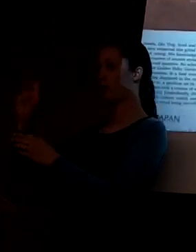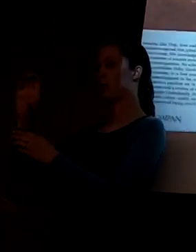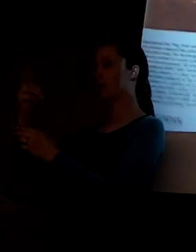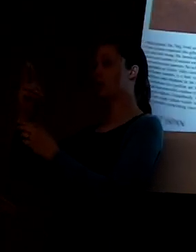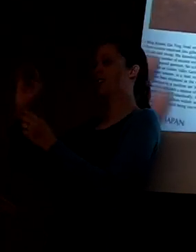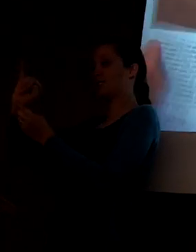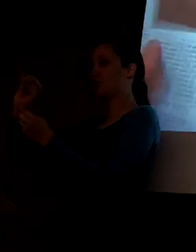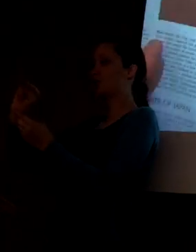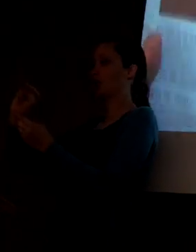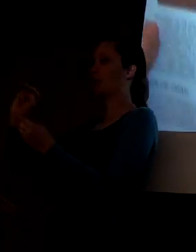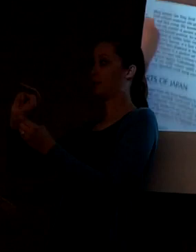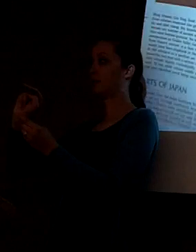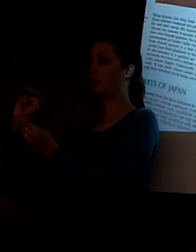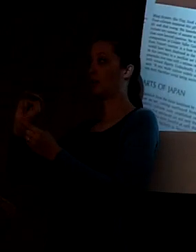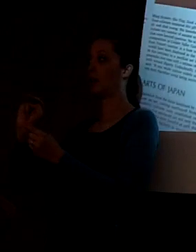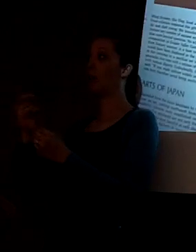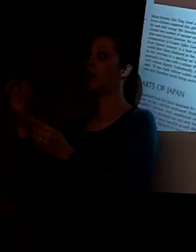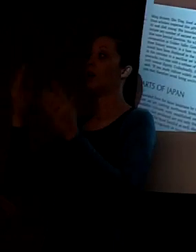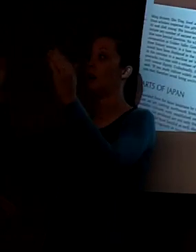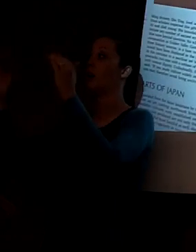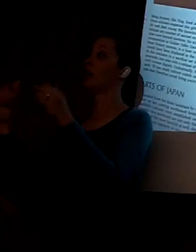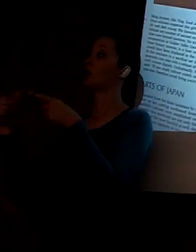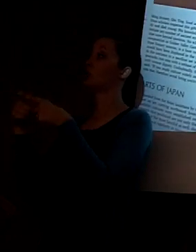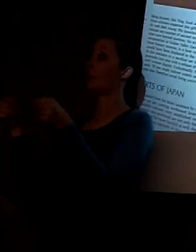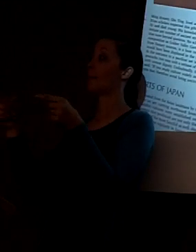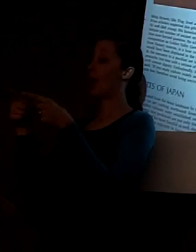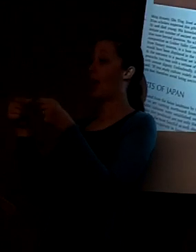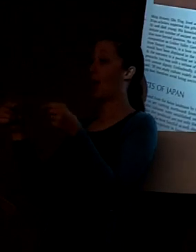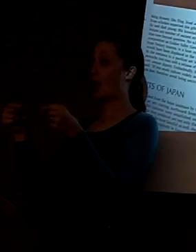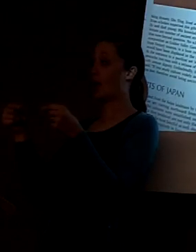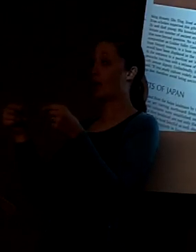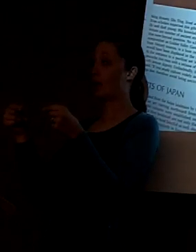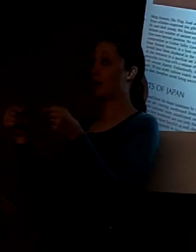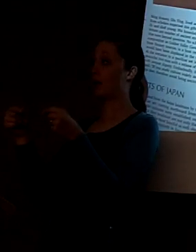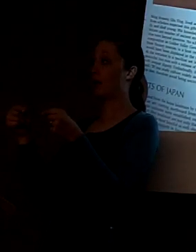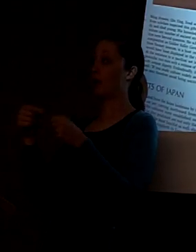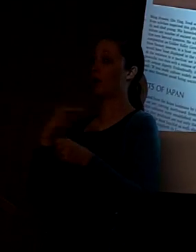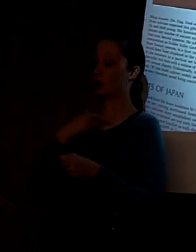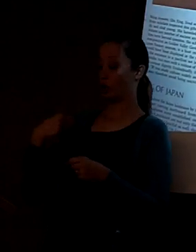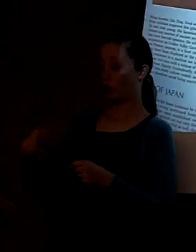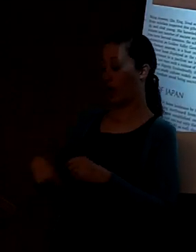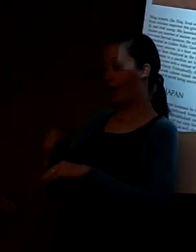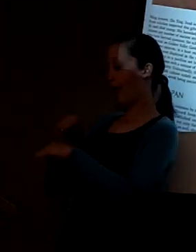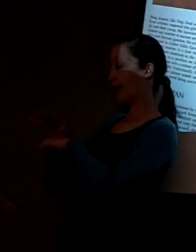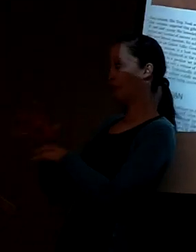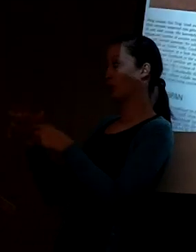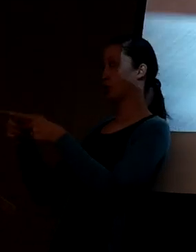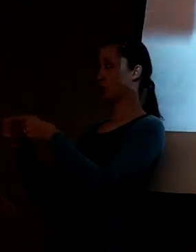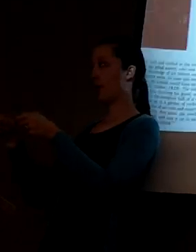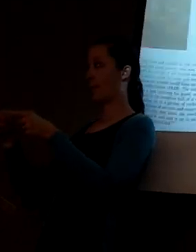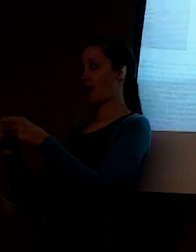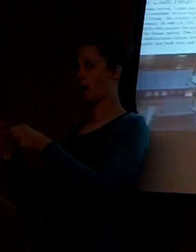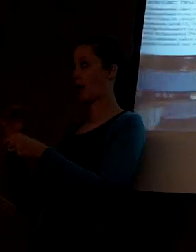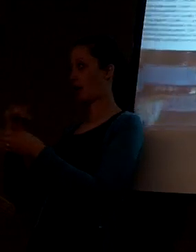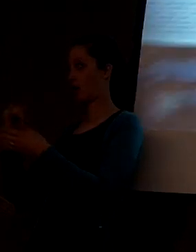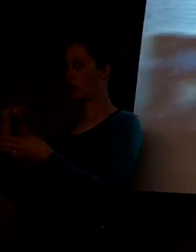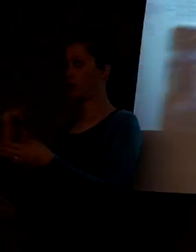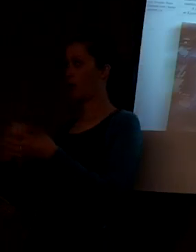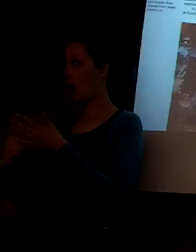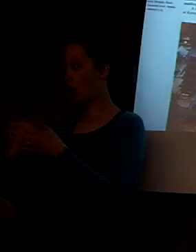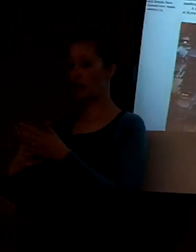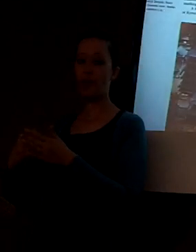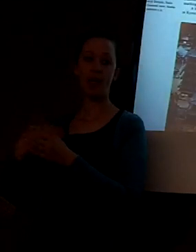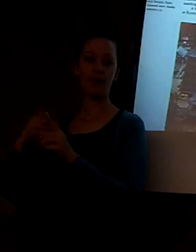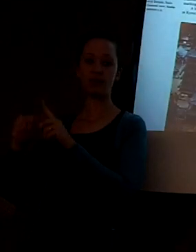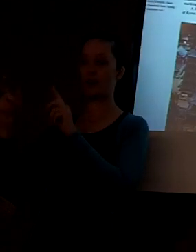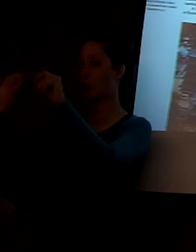what's going on there. Japan then was highly influenced by China, and they had the Hanawa